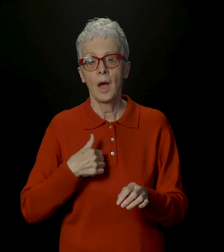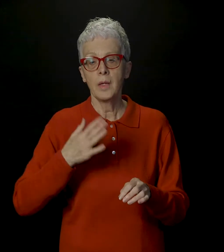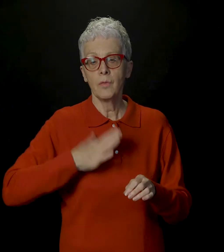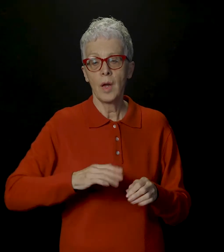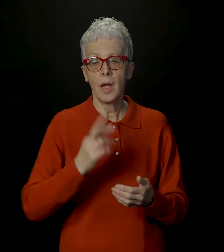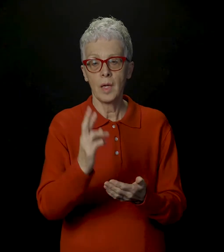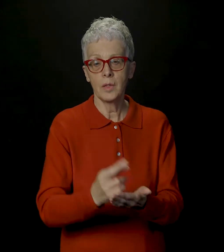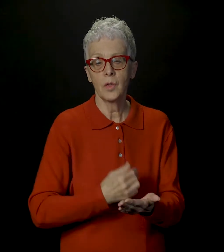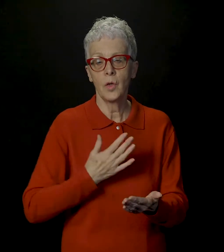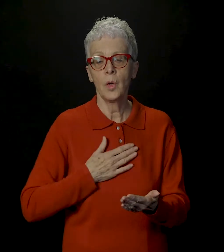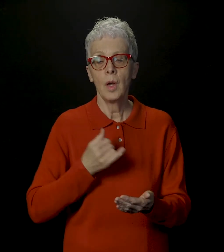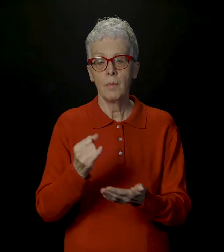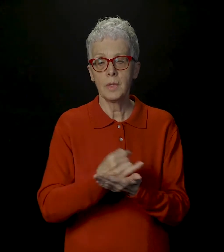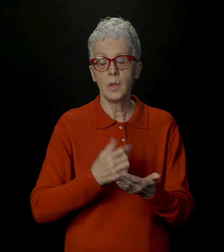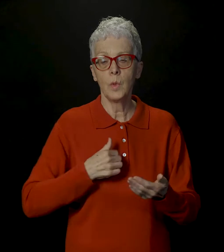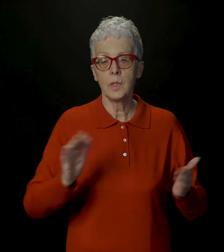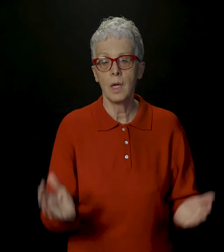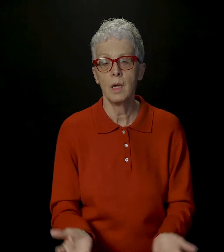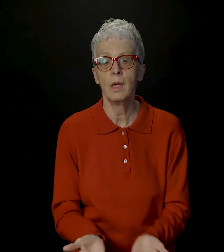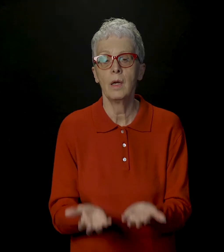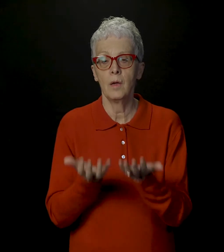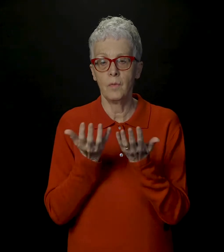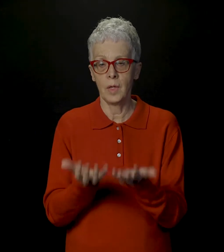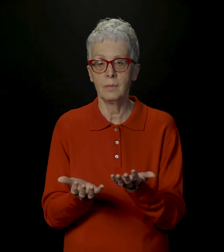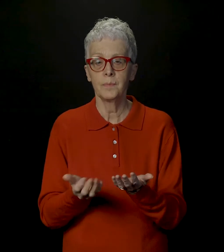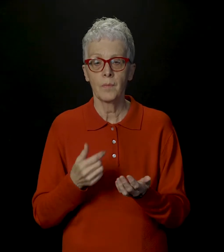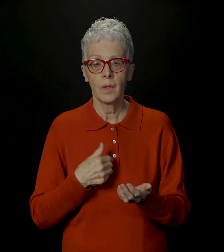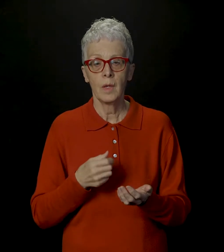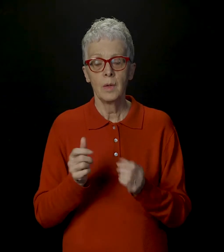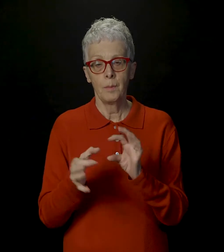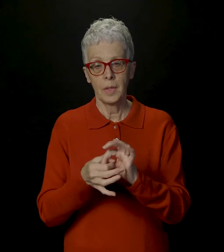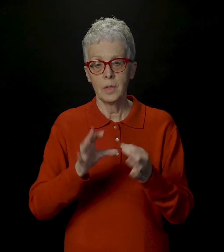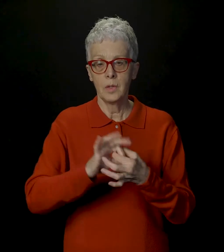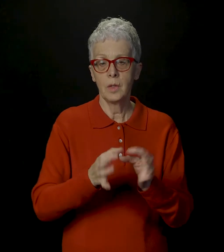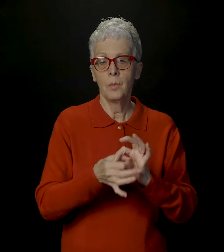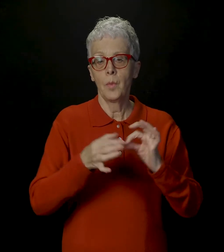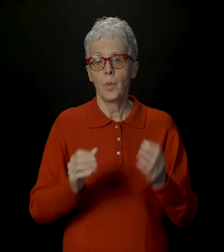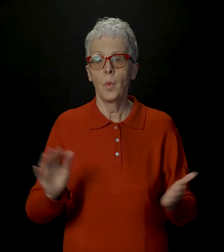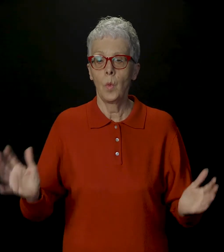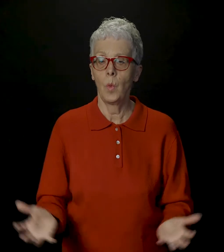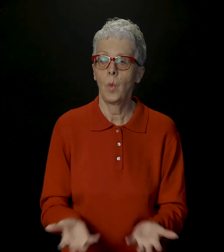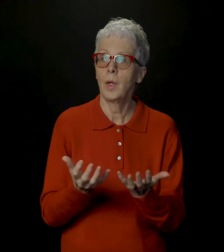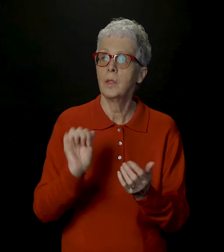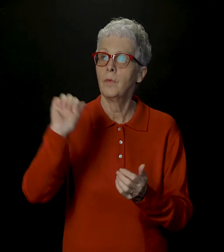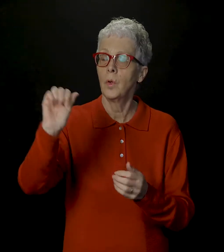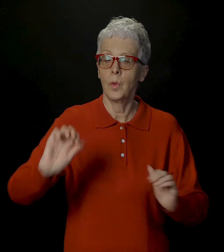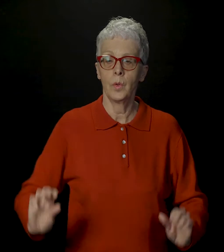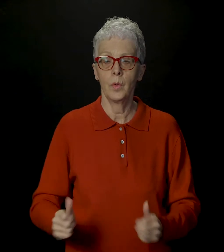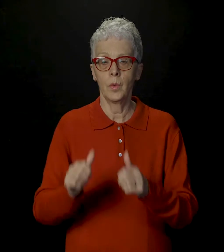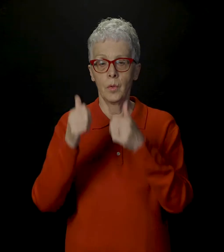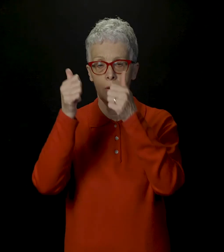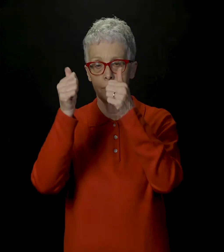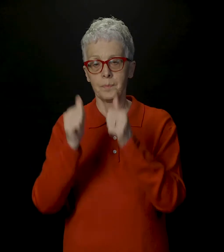I Needed Rescue My sin was heavy Chains break at the weight of your